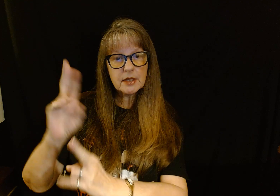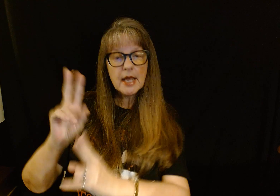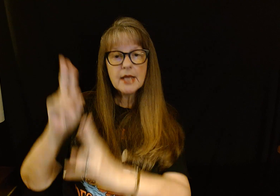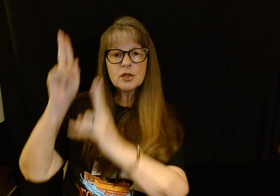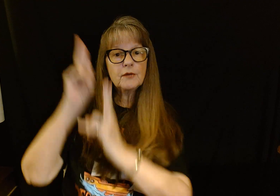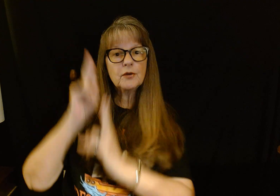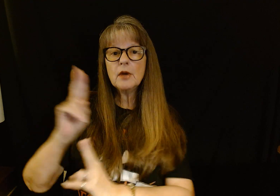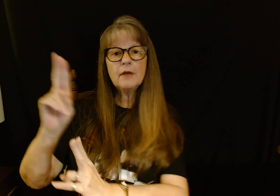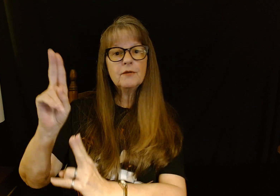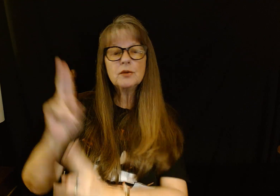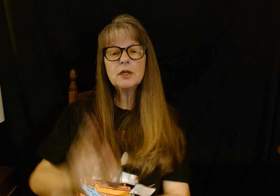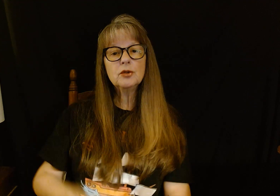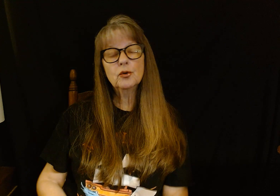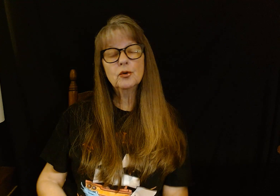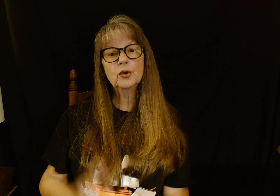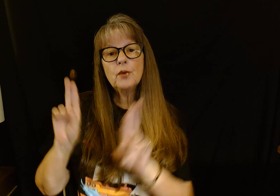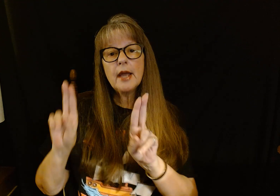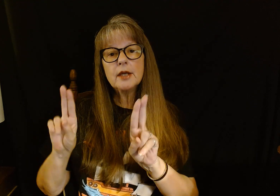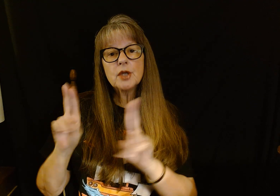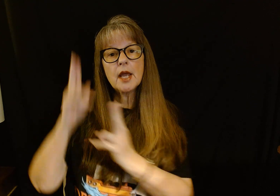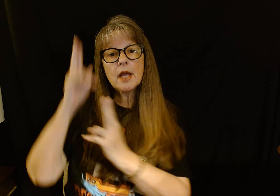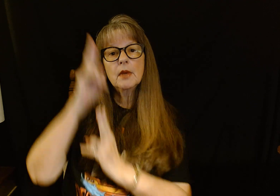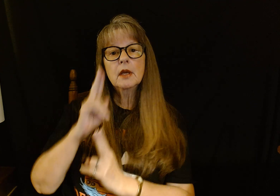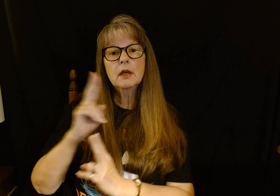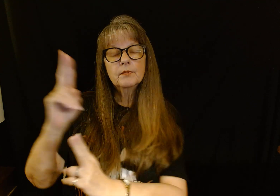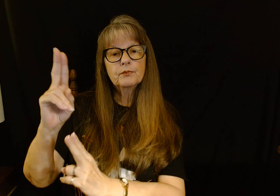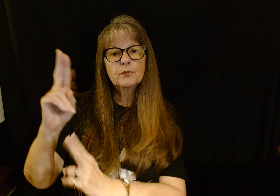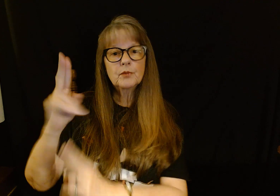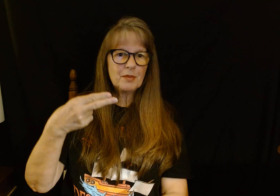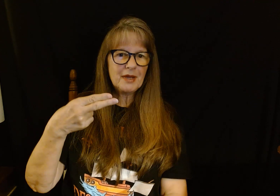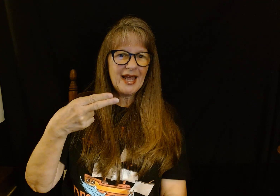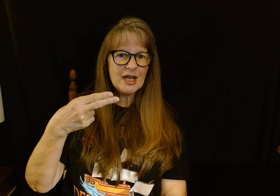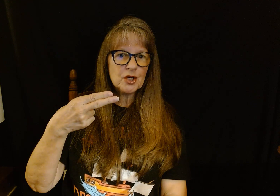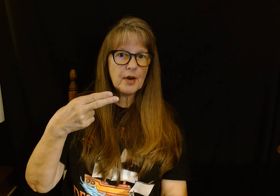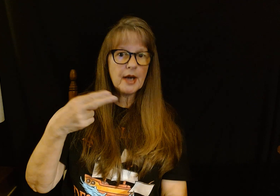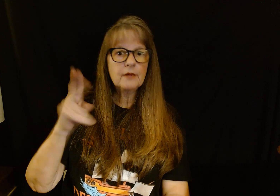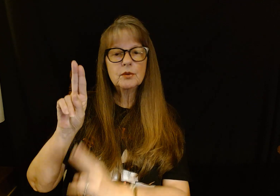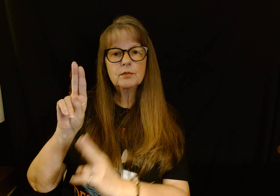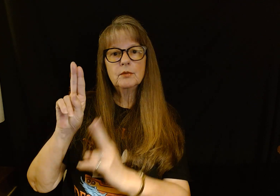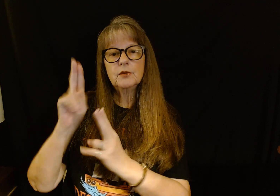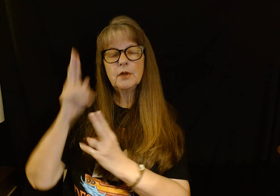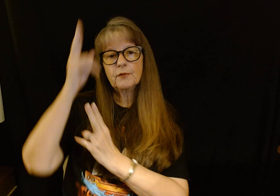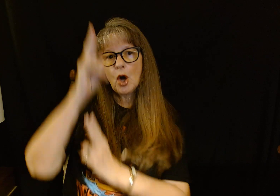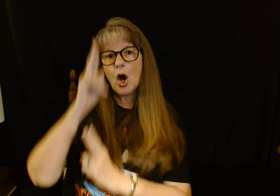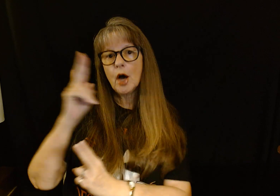So if you did your U hand shape, which would be an H, right? If you moved it for honor,